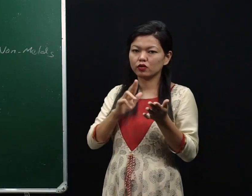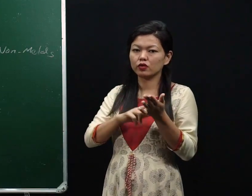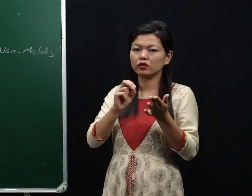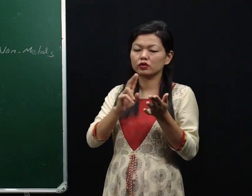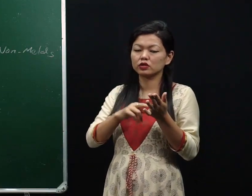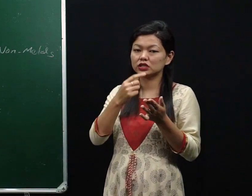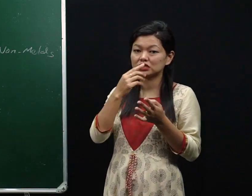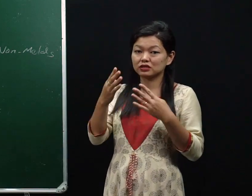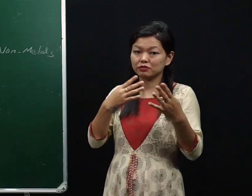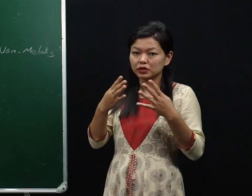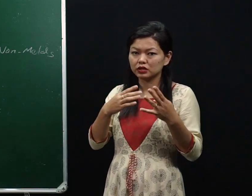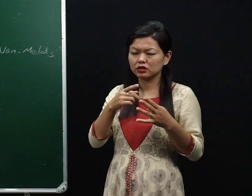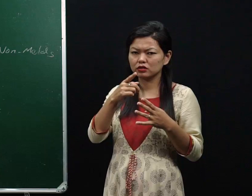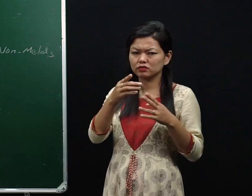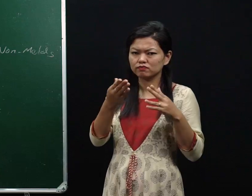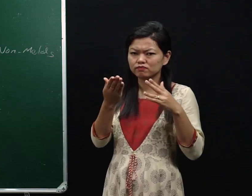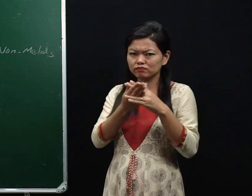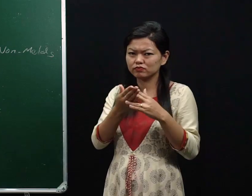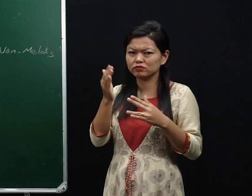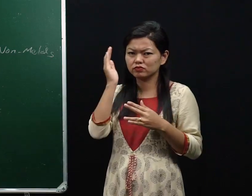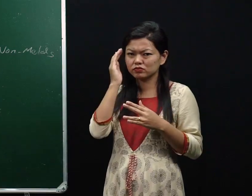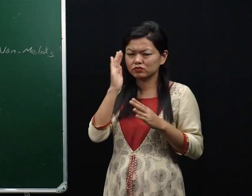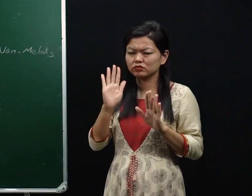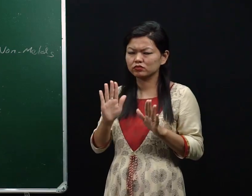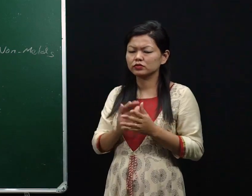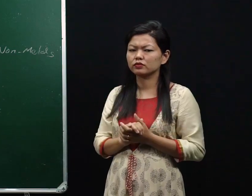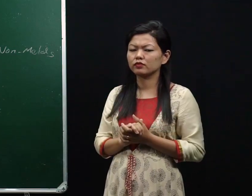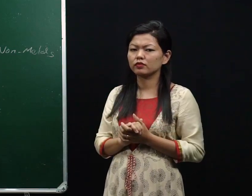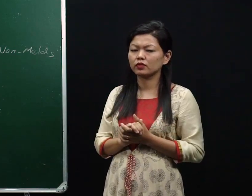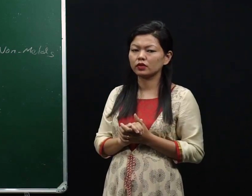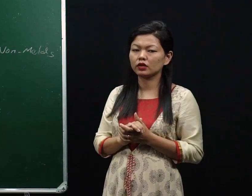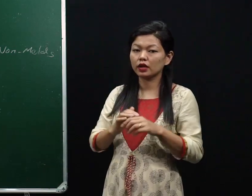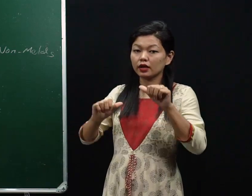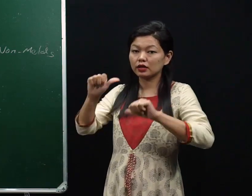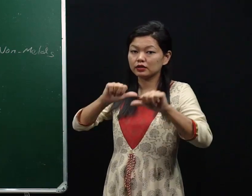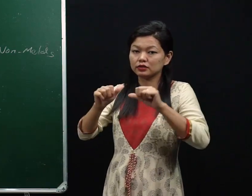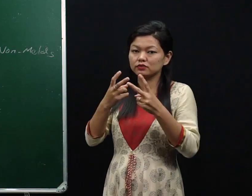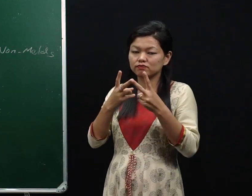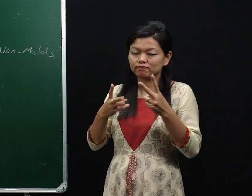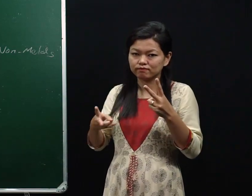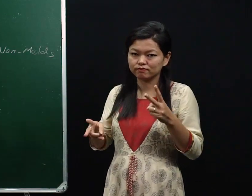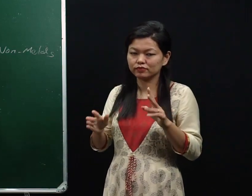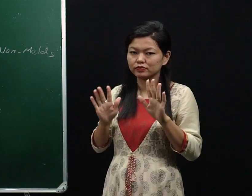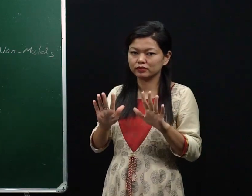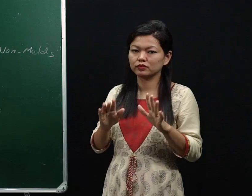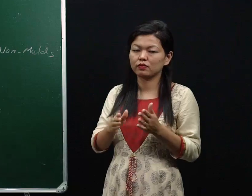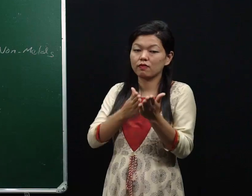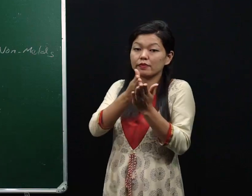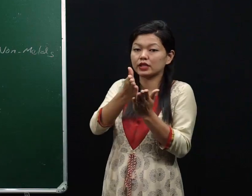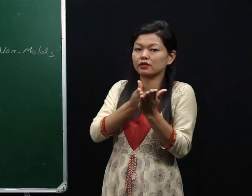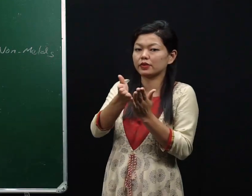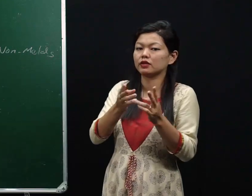a proper way, okay? There's a science way to differentiate metals and non-metals. Clear? So the